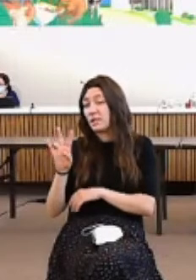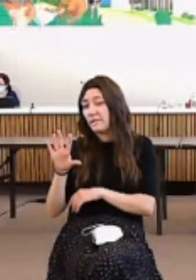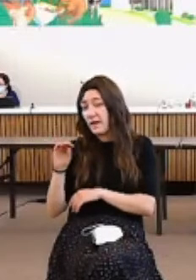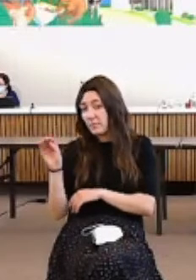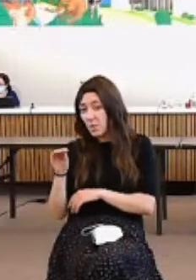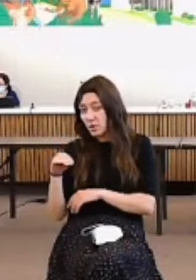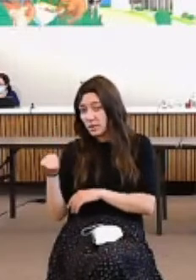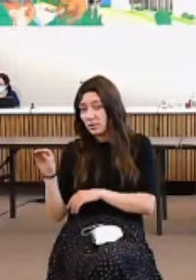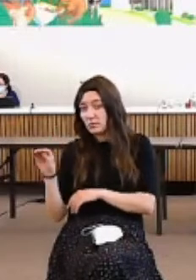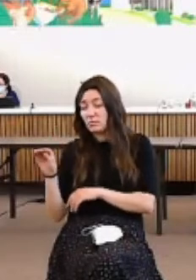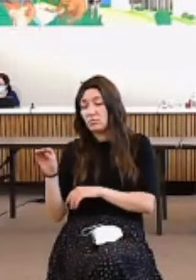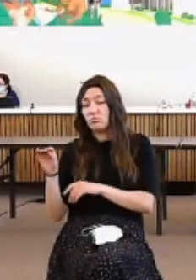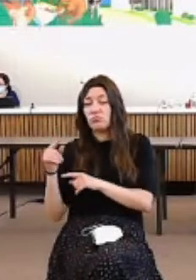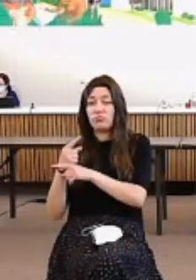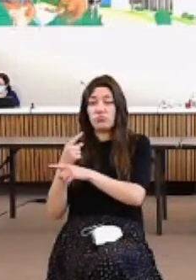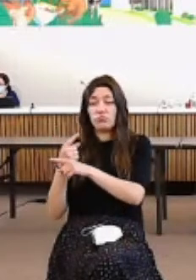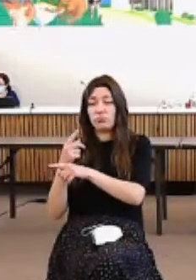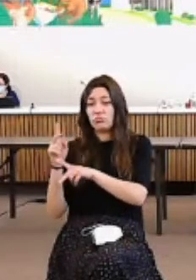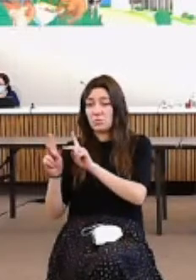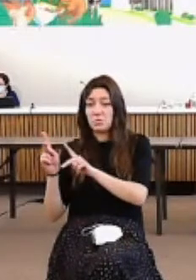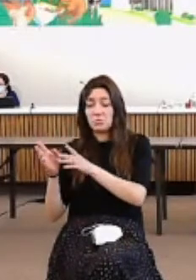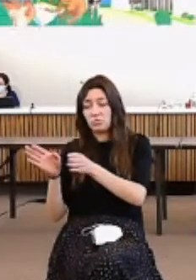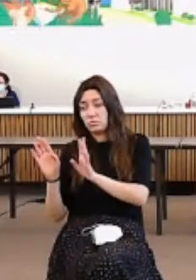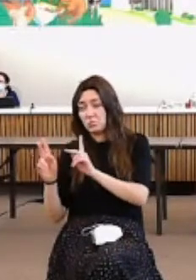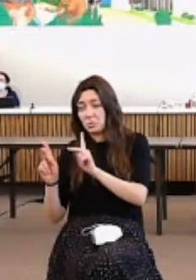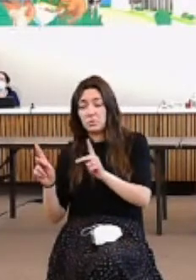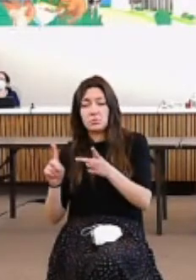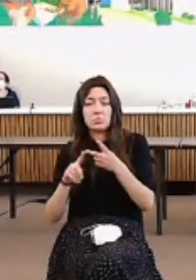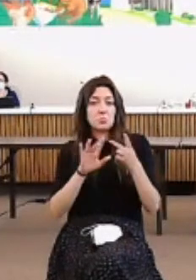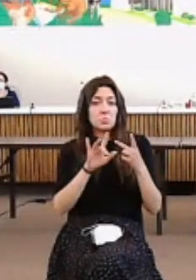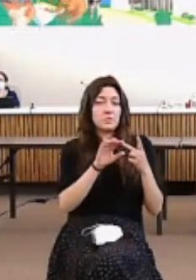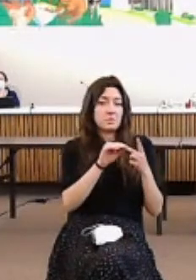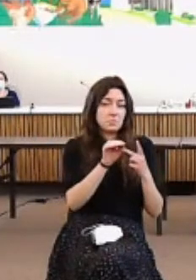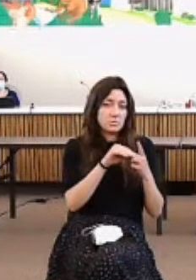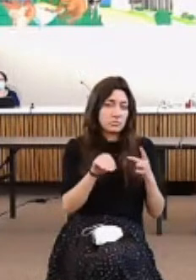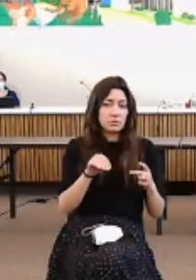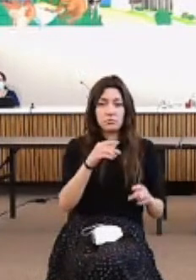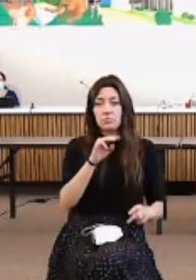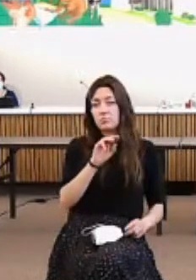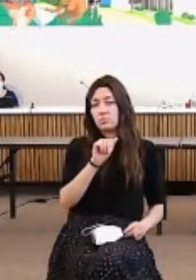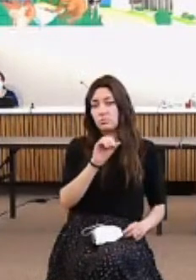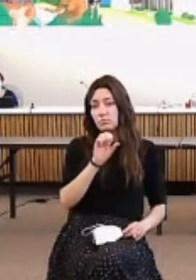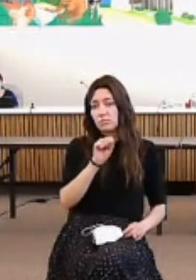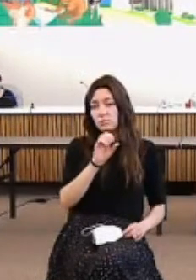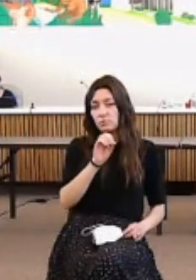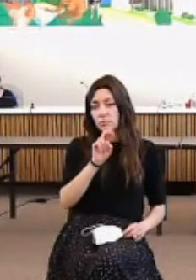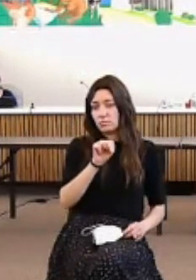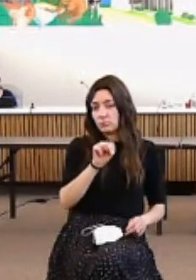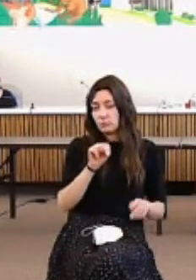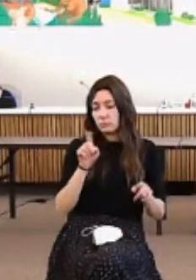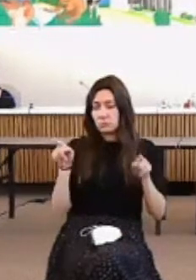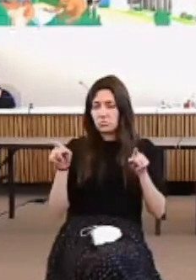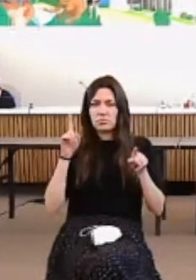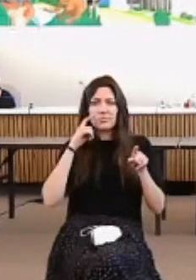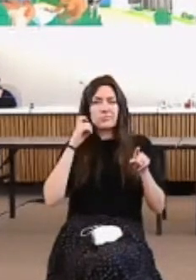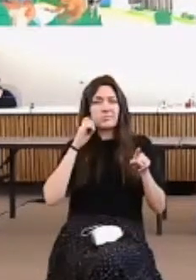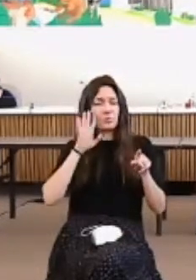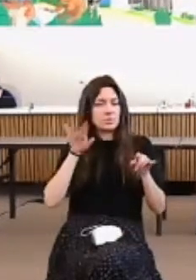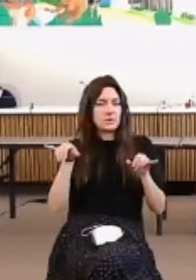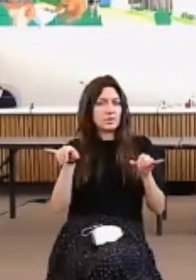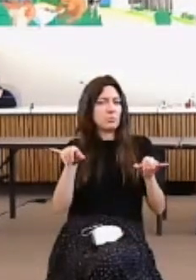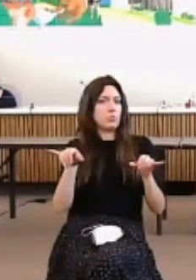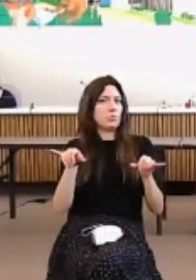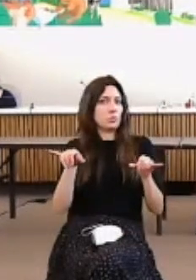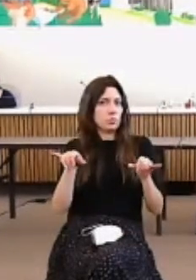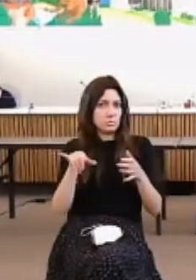75-25 Masons, 75% of the general community. And I would anticipate it to be similar, but